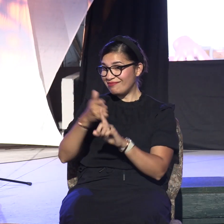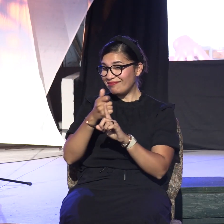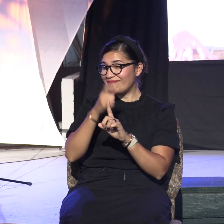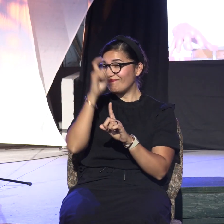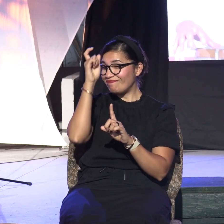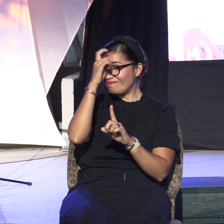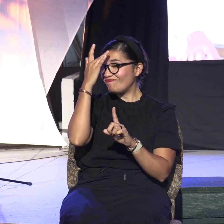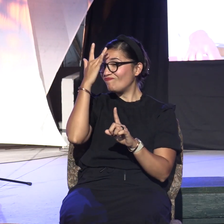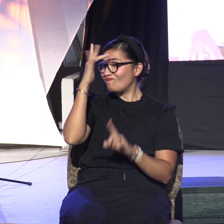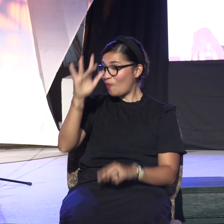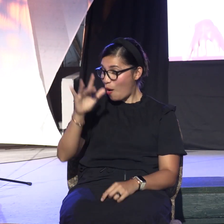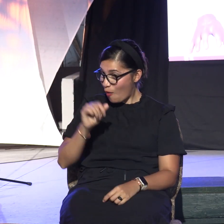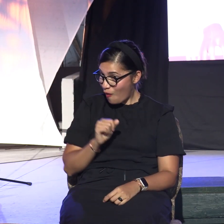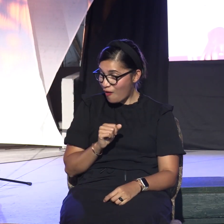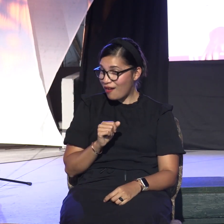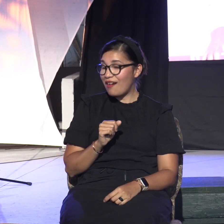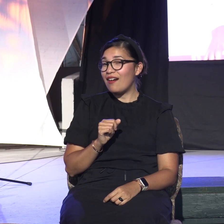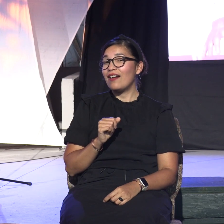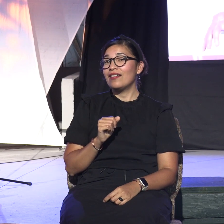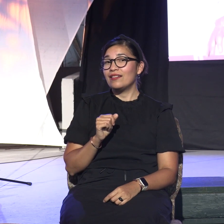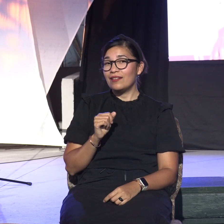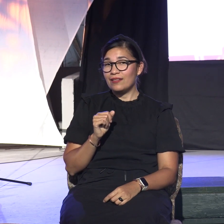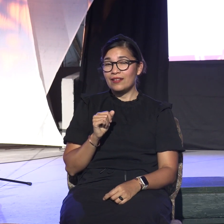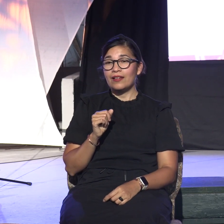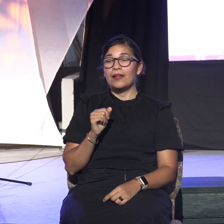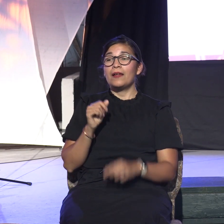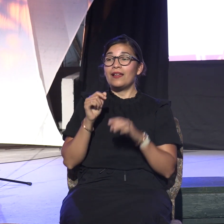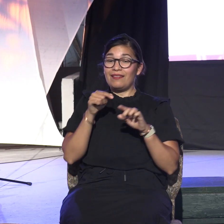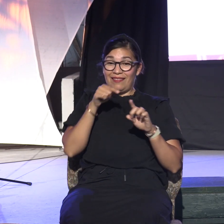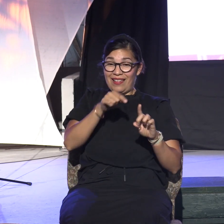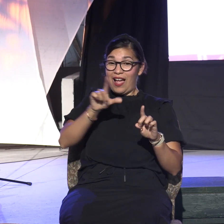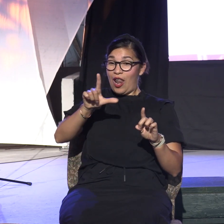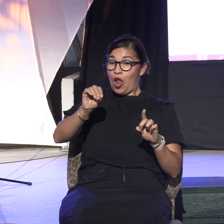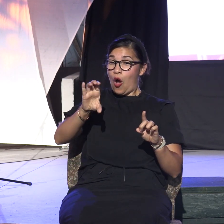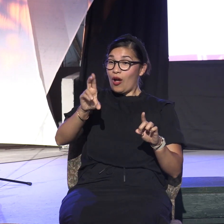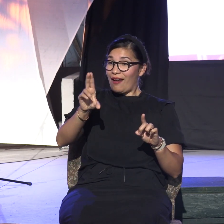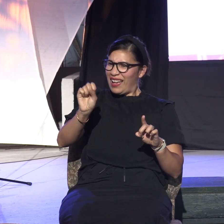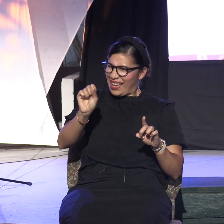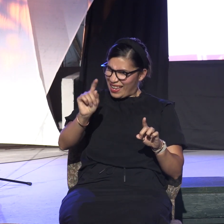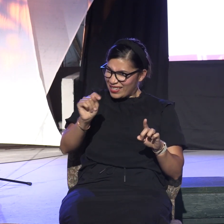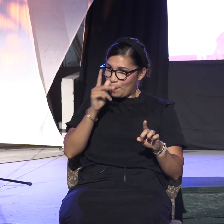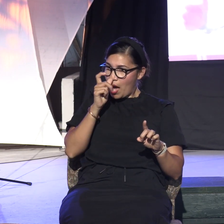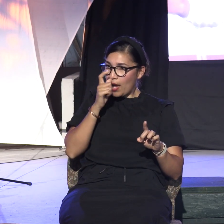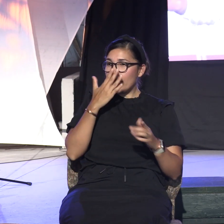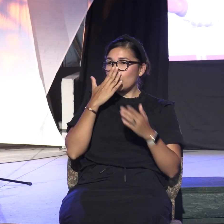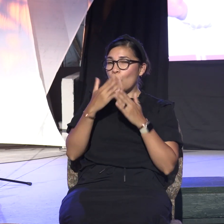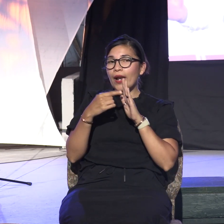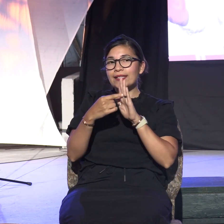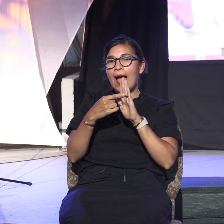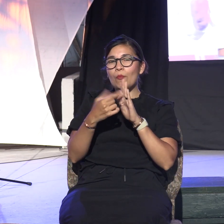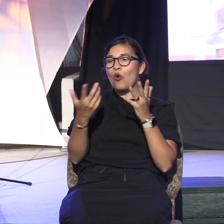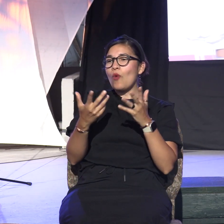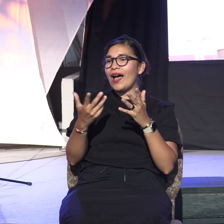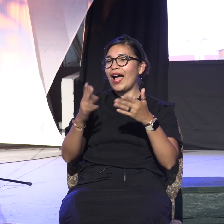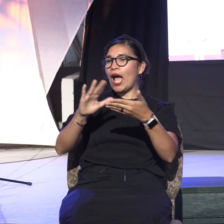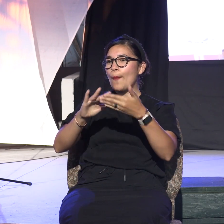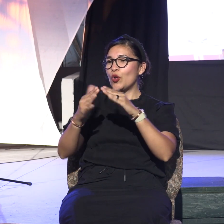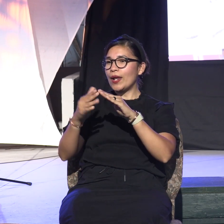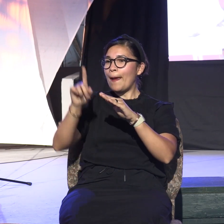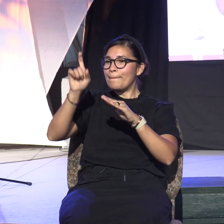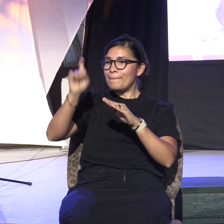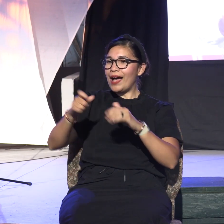that's what we've been talking about. The wisdom of the locusts, that we have to live in community. And tonight